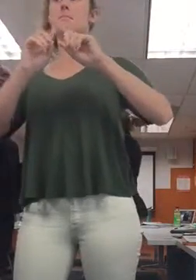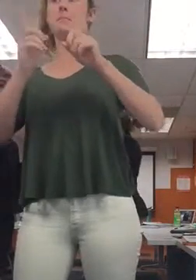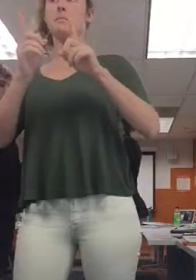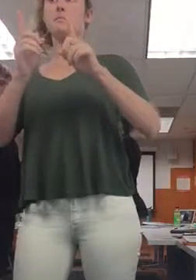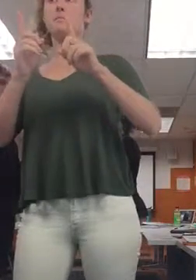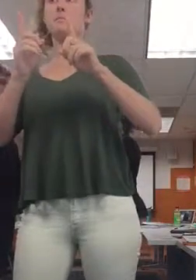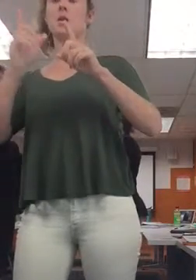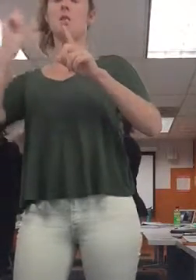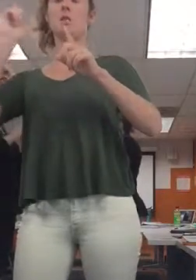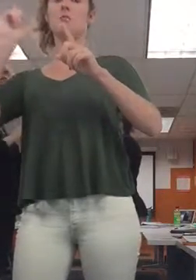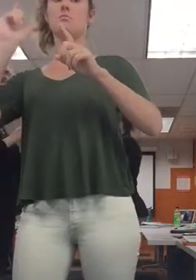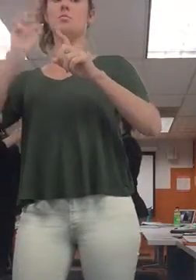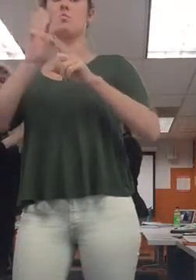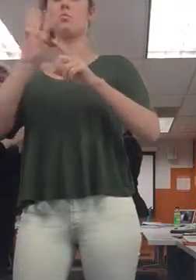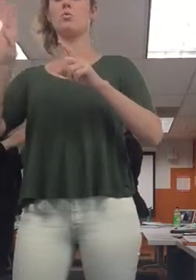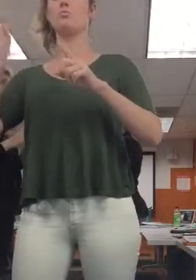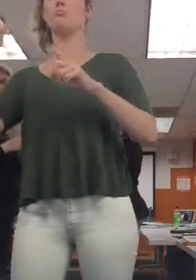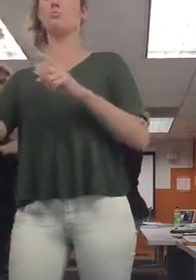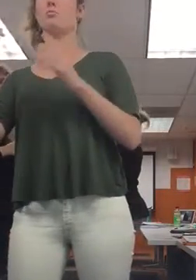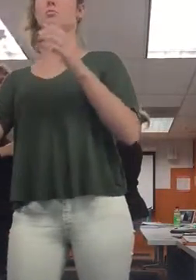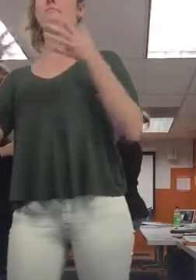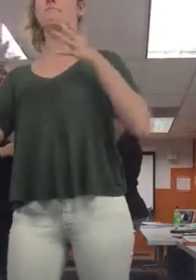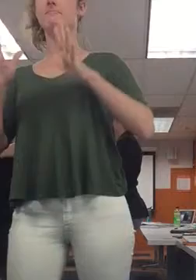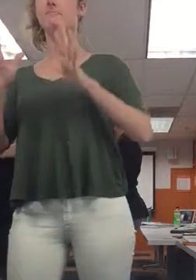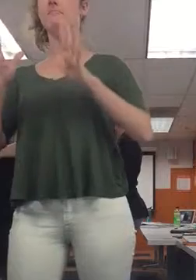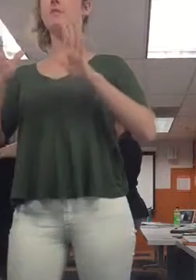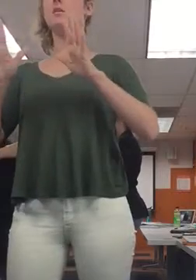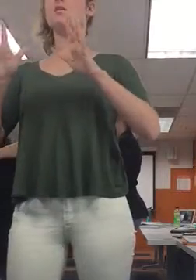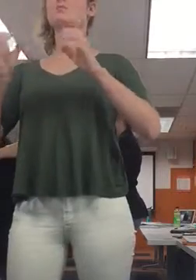Reasons were both due to market forces and government policy.